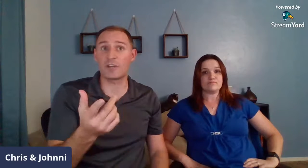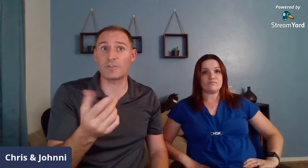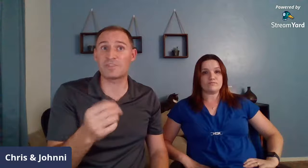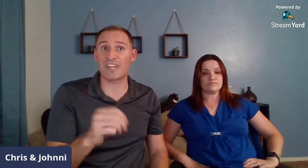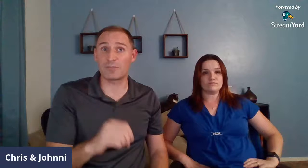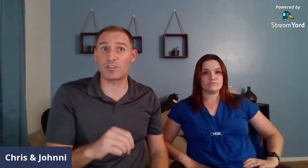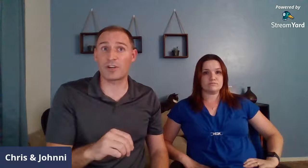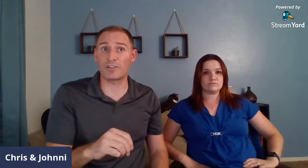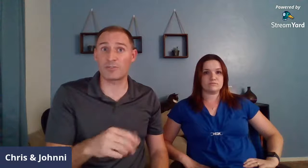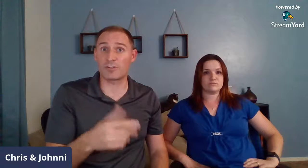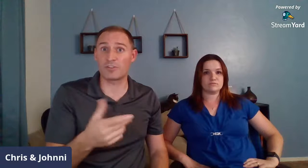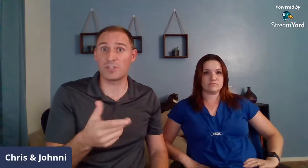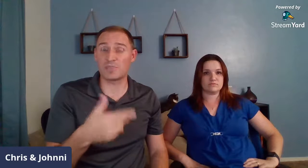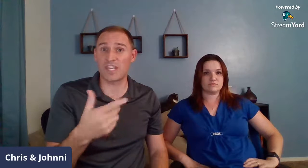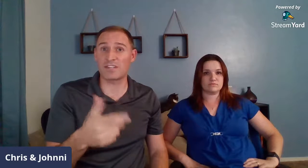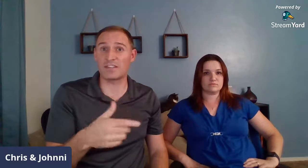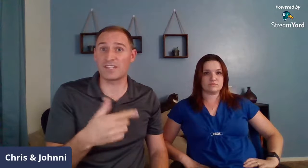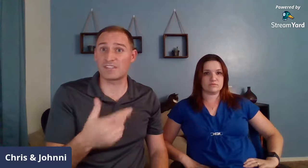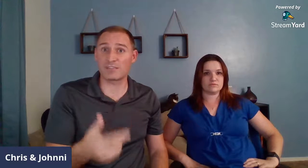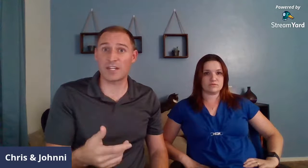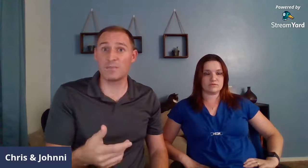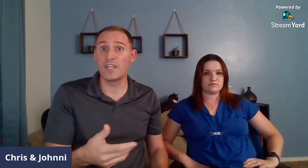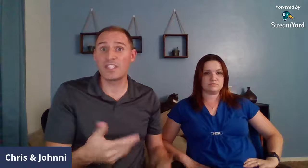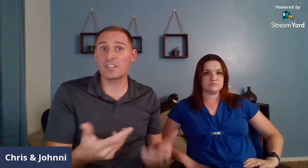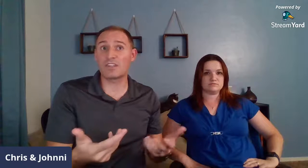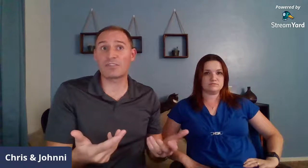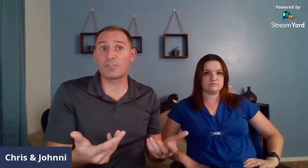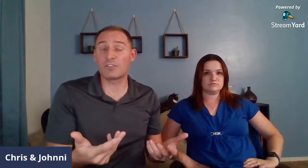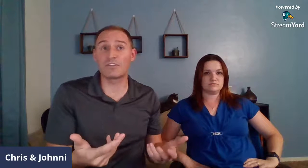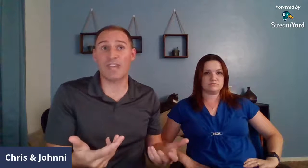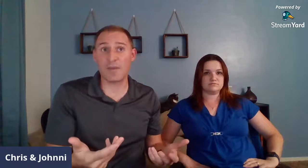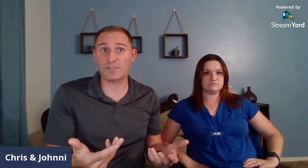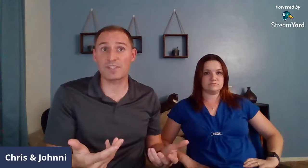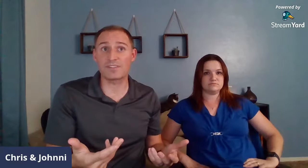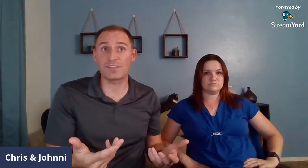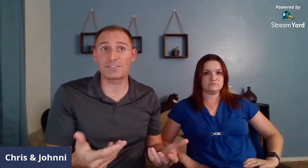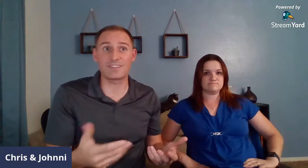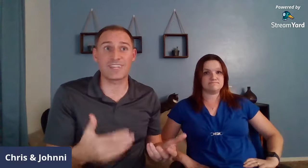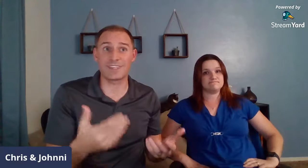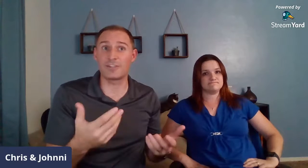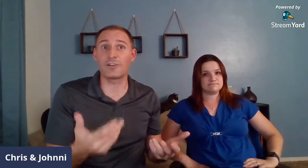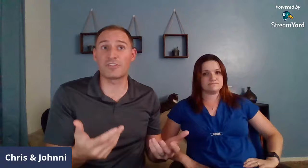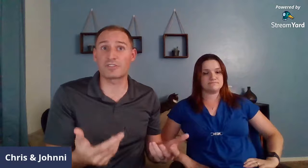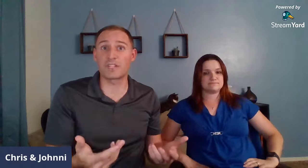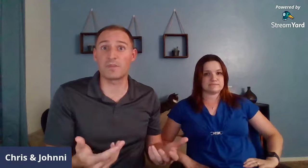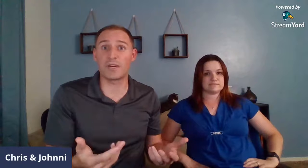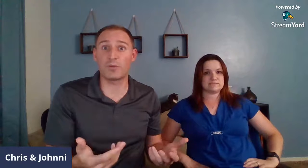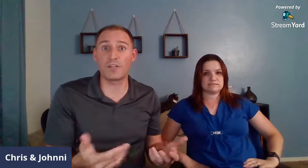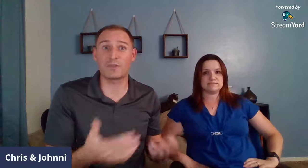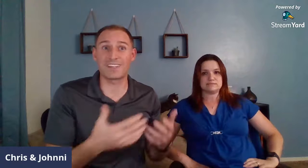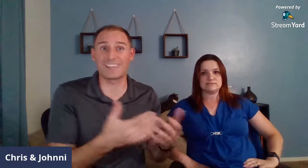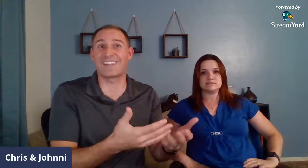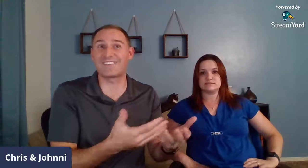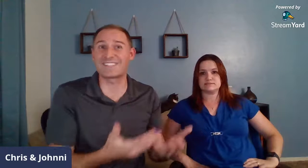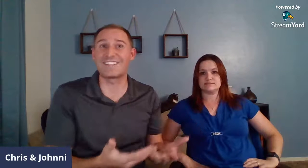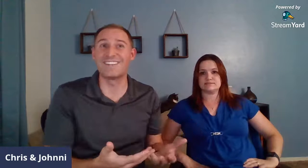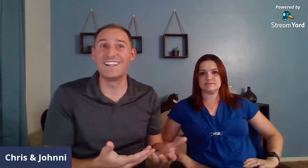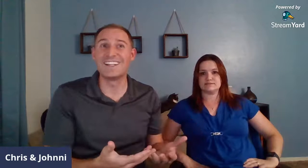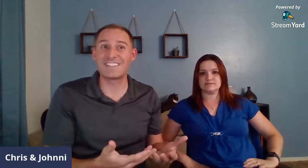from Signed with Heart for her YouTube channel and Instagram, she does her own closed captioning. So she, like, those are going to be on point because that's what she